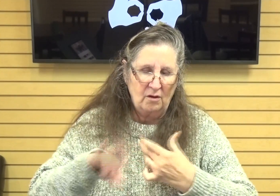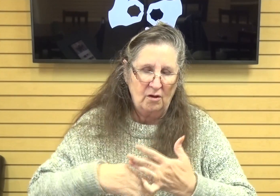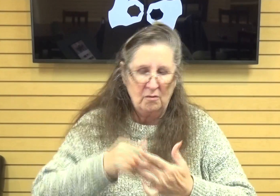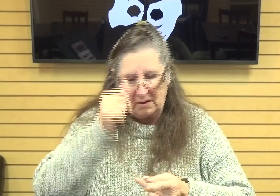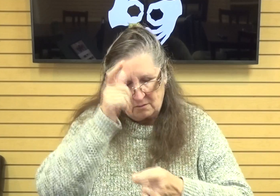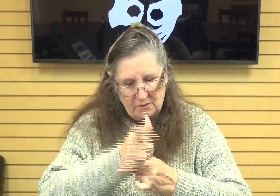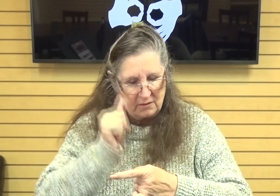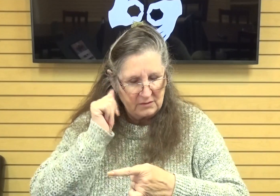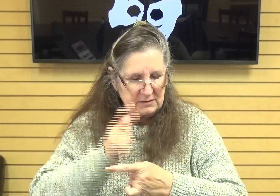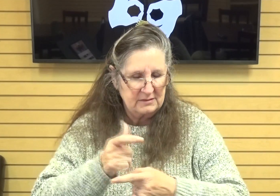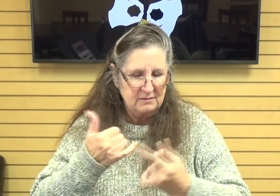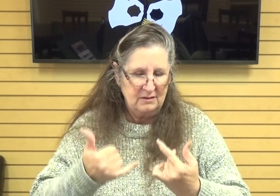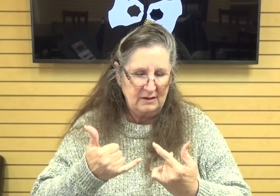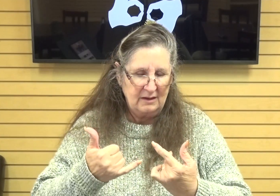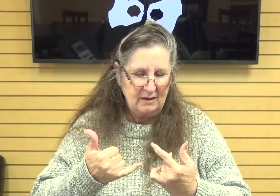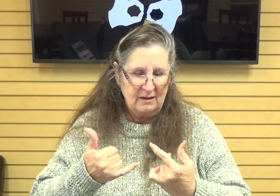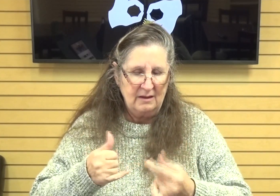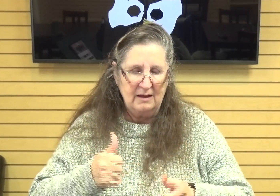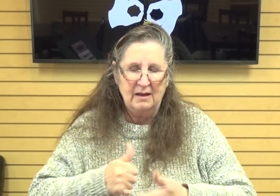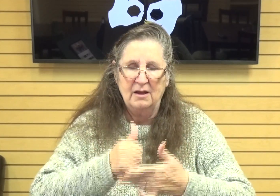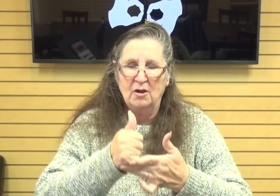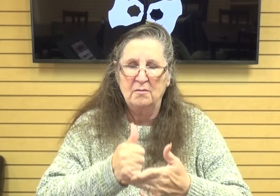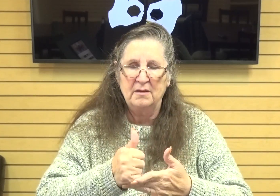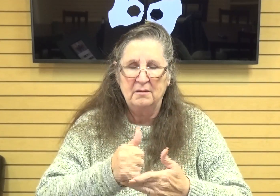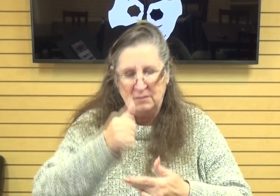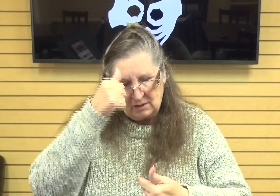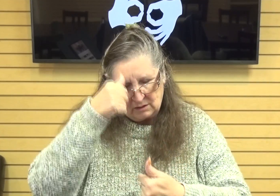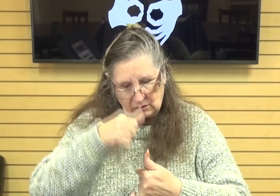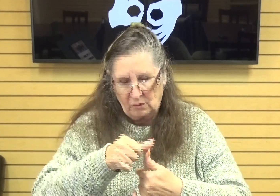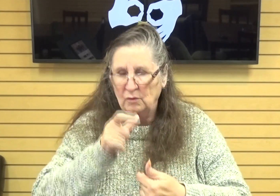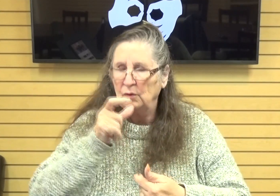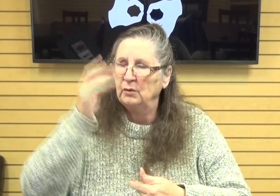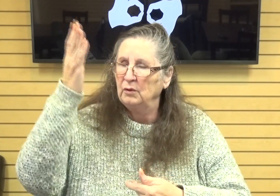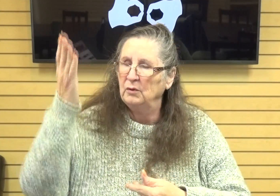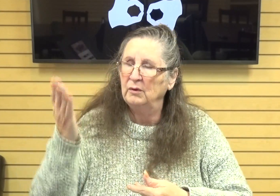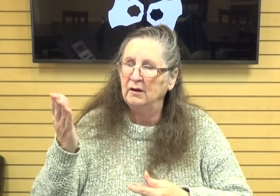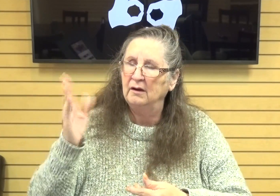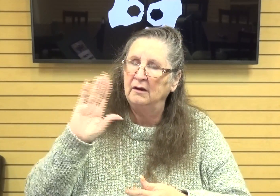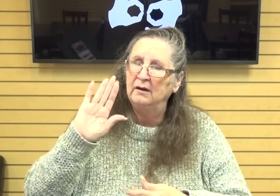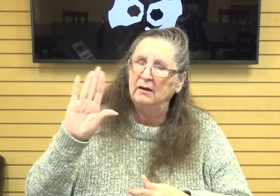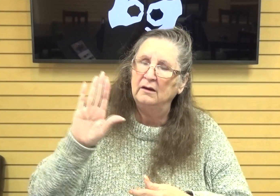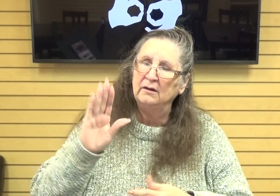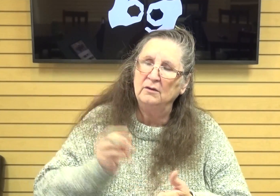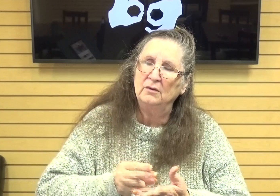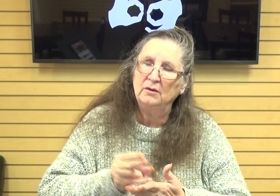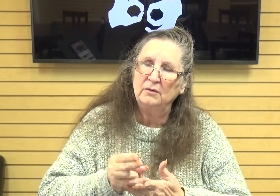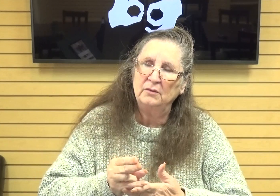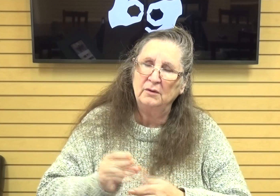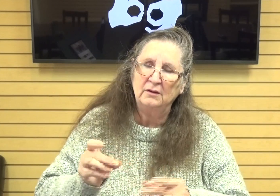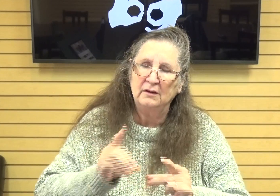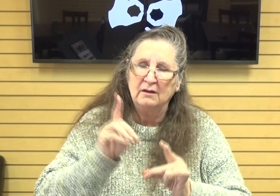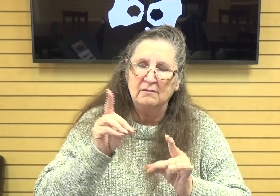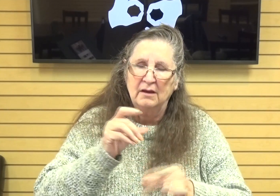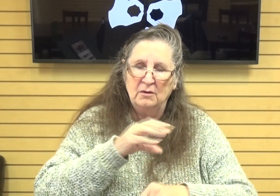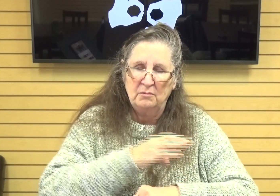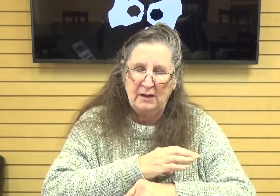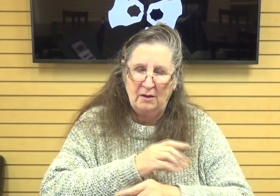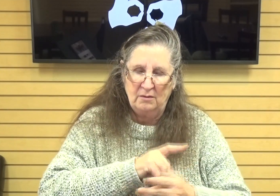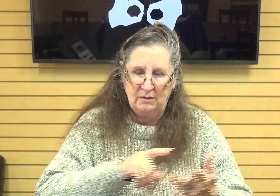sisters today help them to remember who you are and your true divine power lord we love you and we thank you for this time